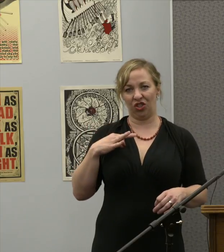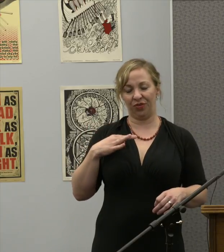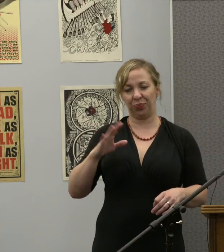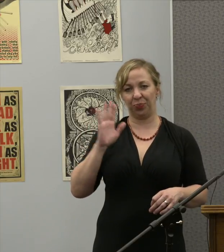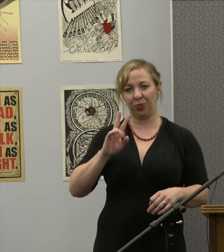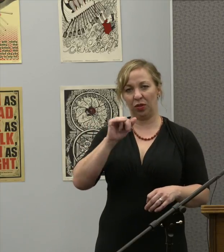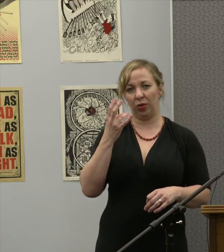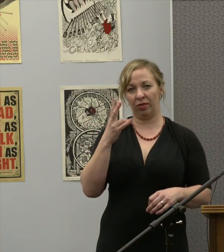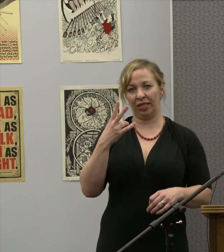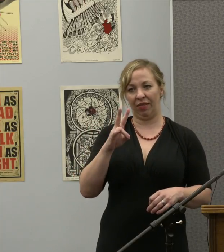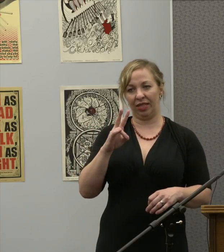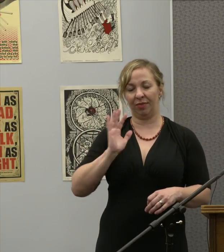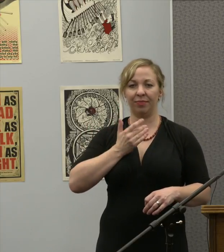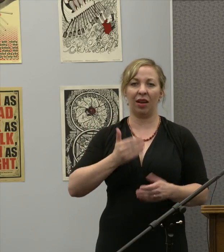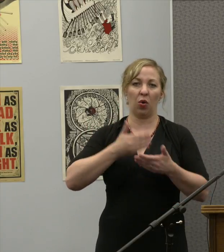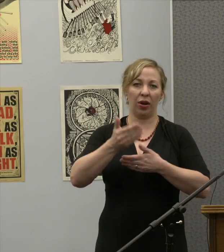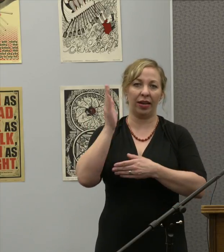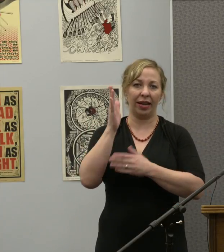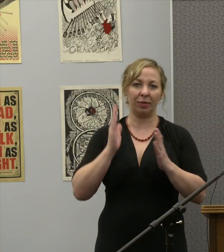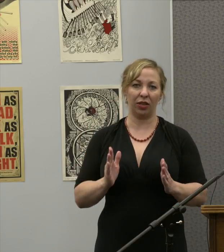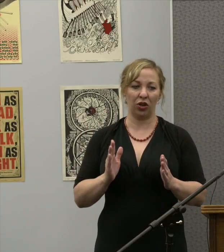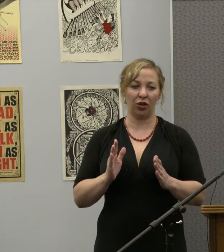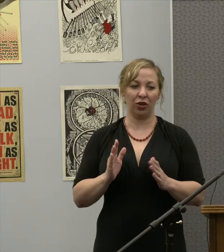2017. Our next speaker.